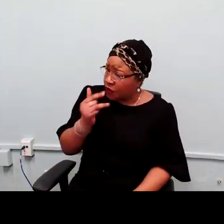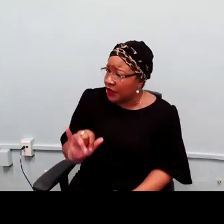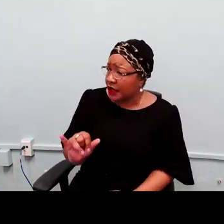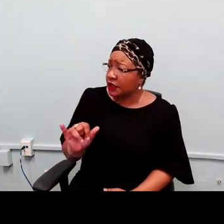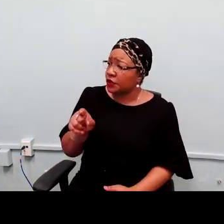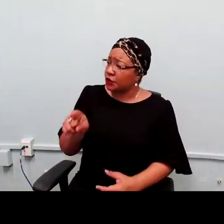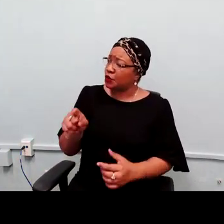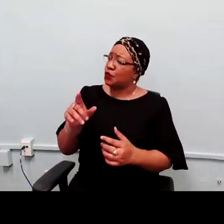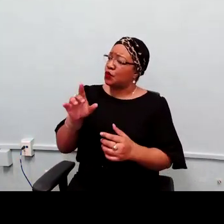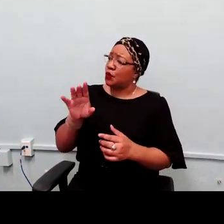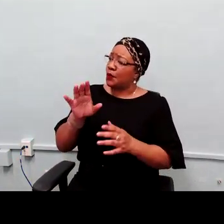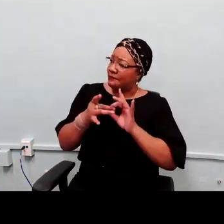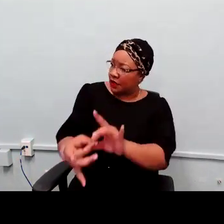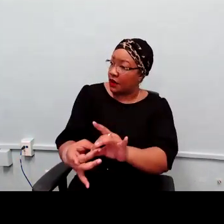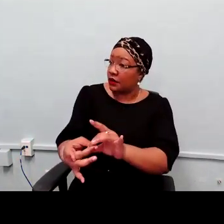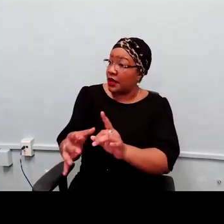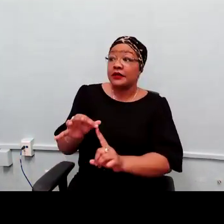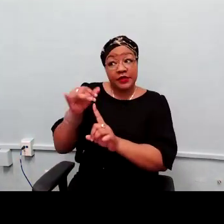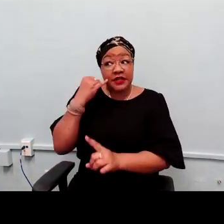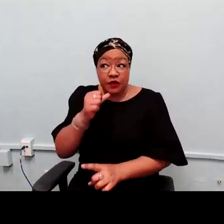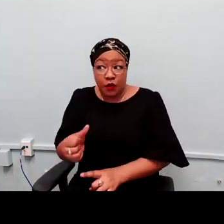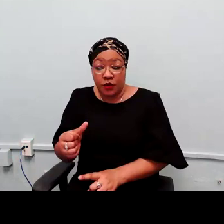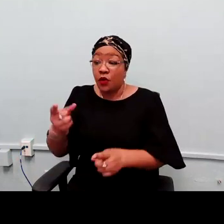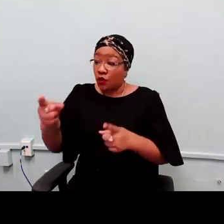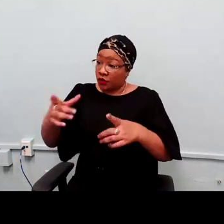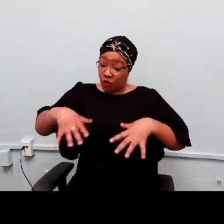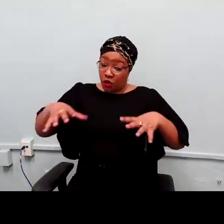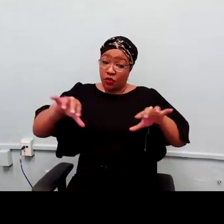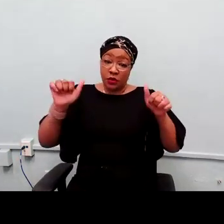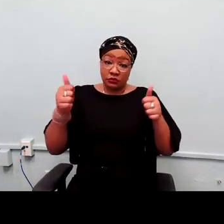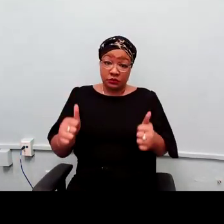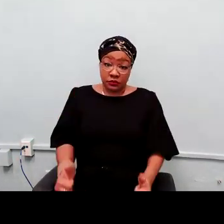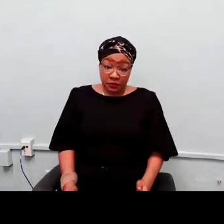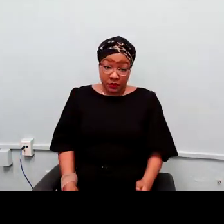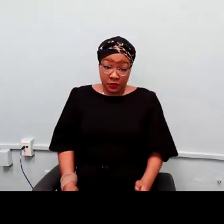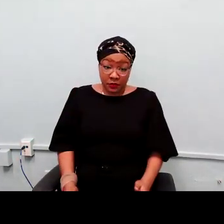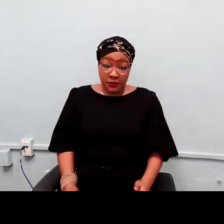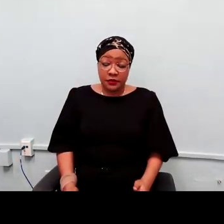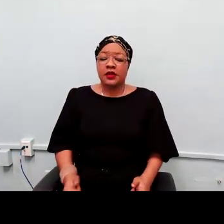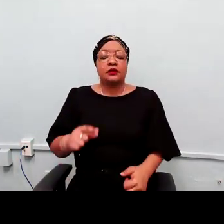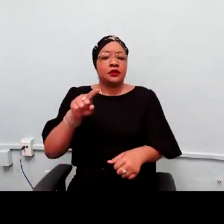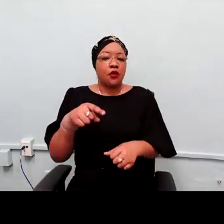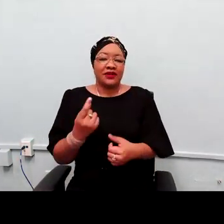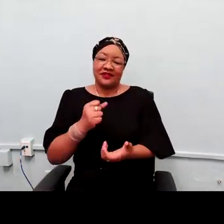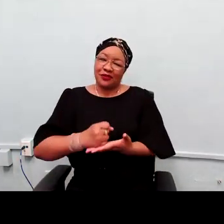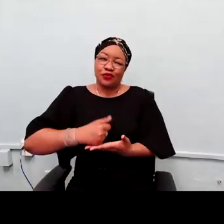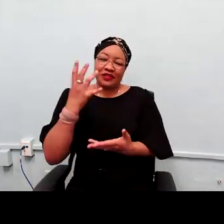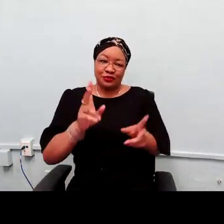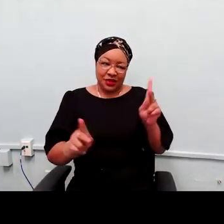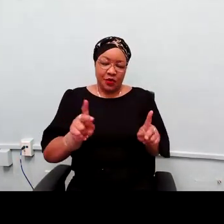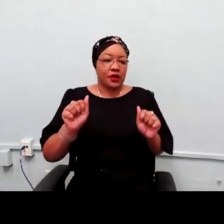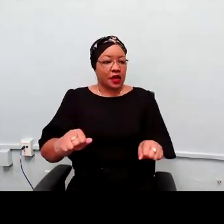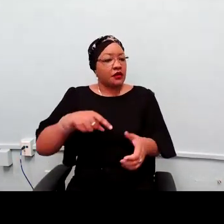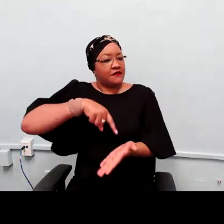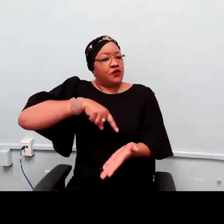if you don't. When her clothes got too shabby, he warned her, Niña, te acuerdas, only the rich can afford to dress poor.